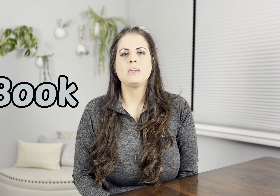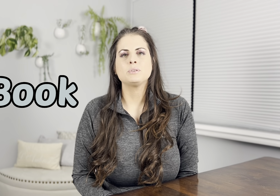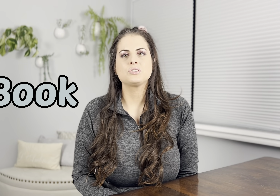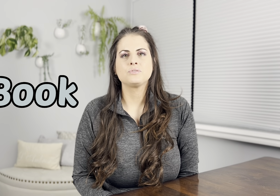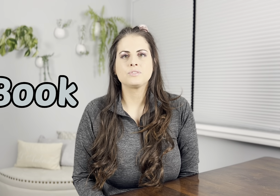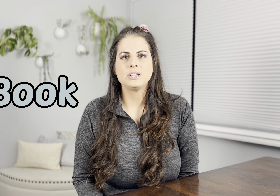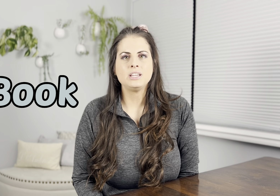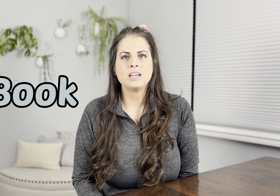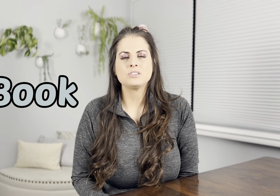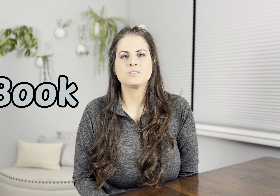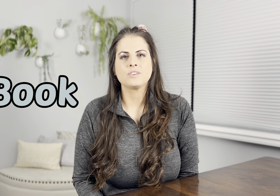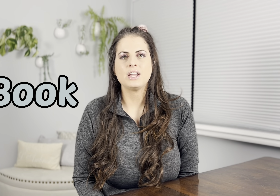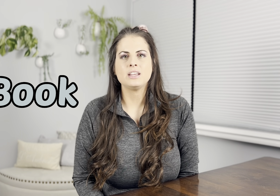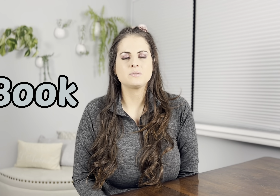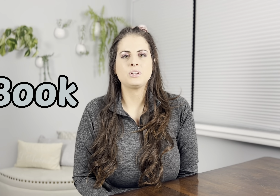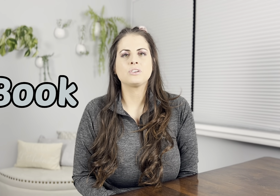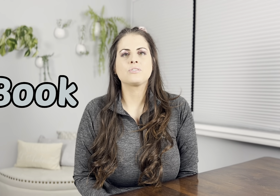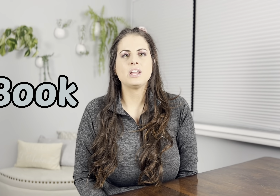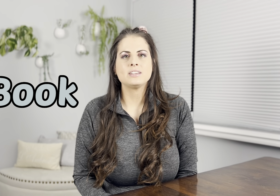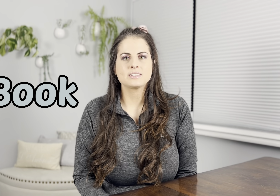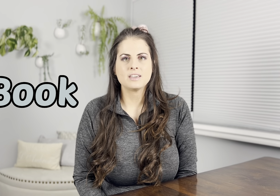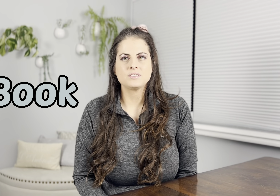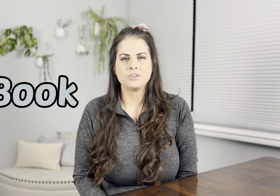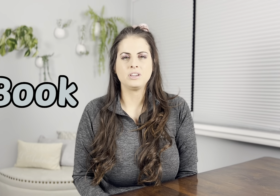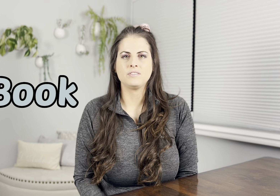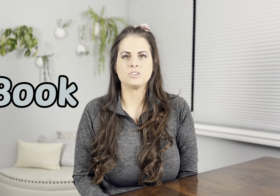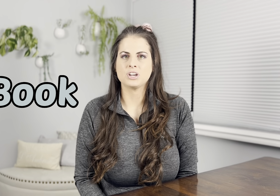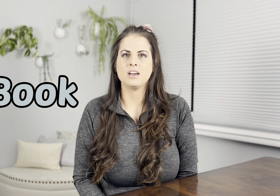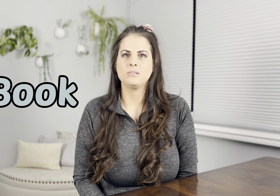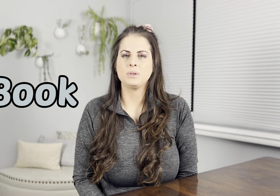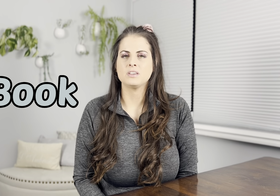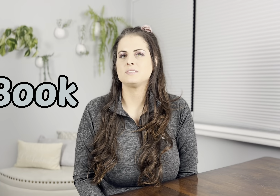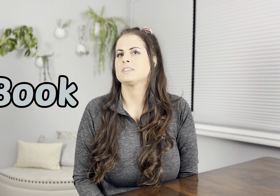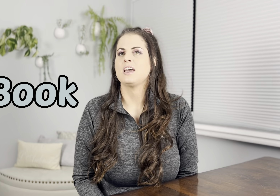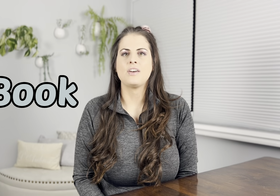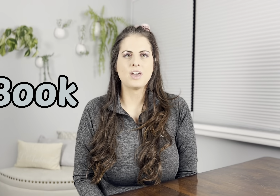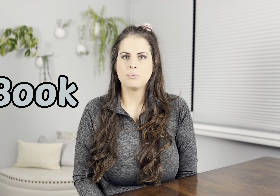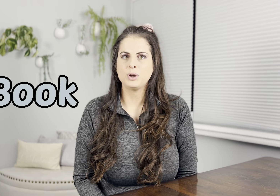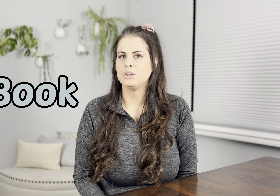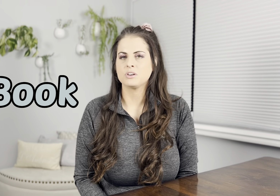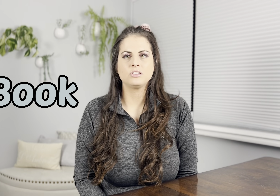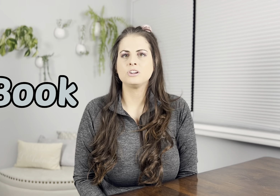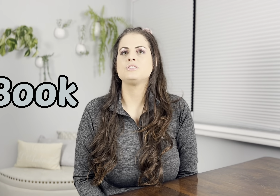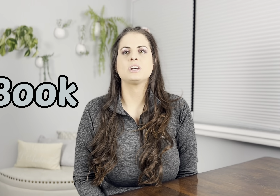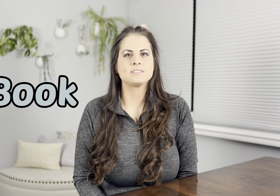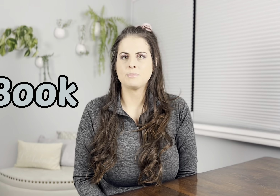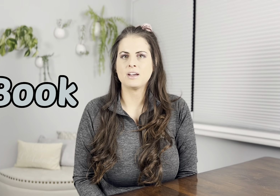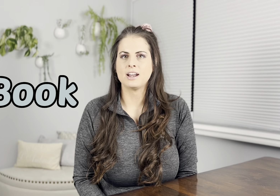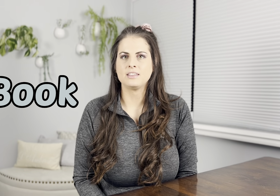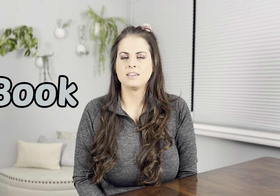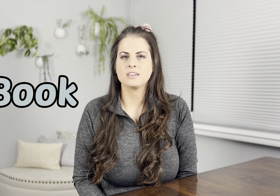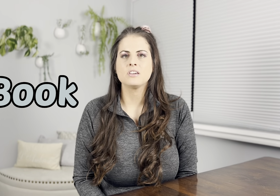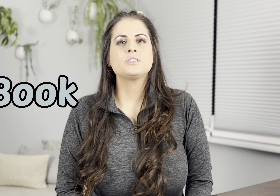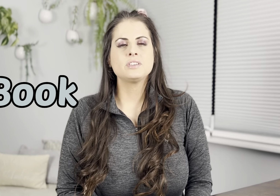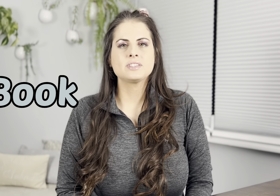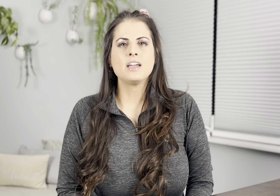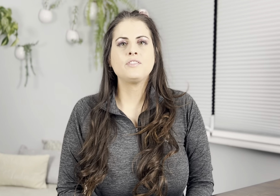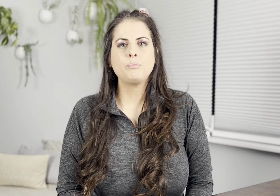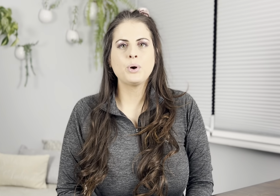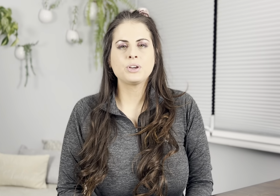to read and to write is one of the greatest gifts you can give your child, because at that point you can learn just about anything. So the sign for book, you're